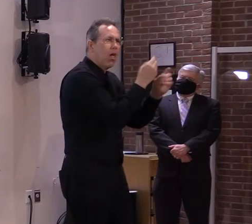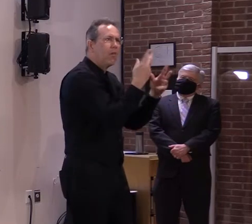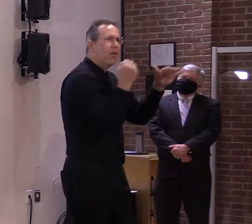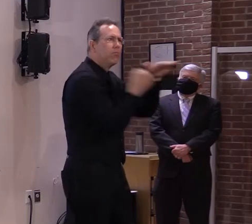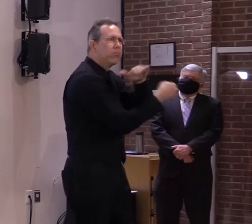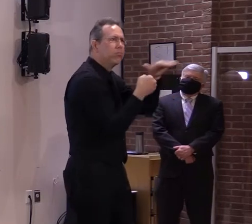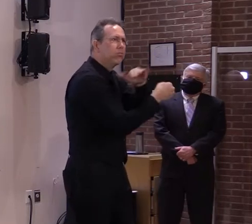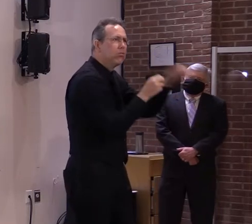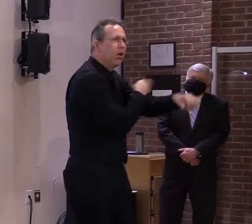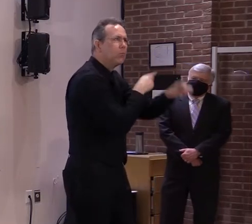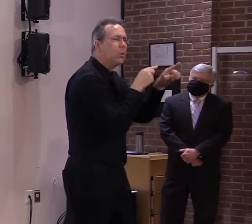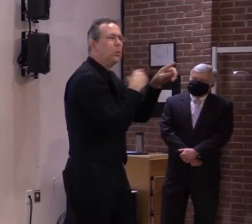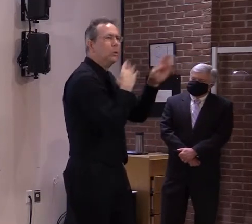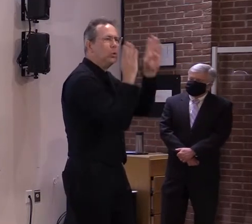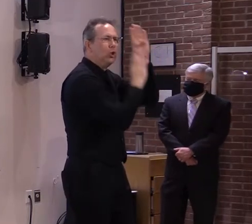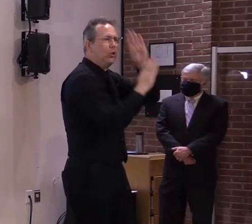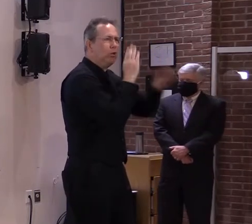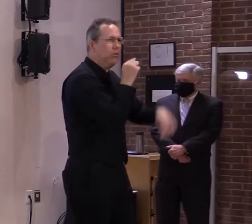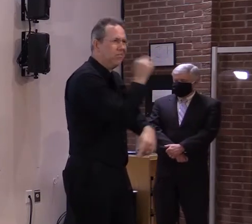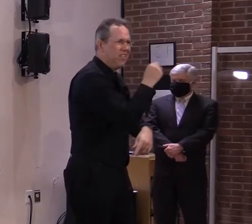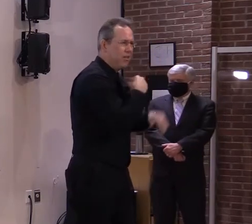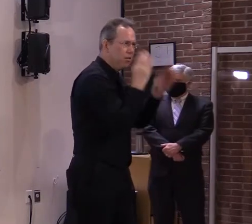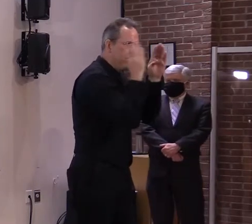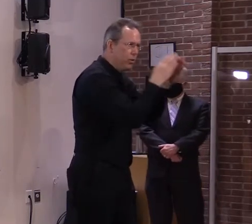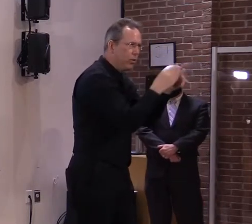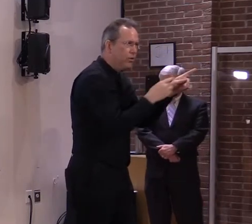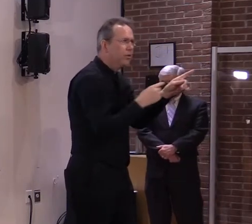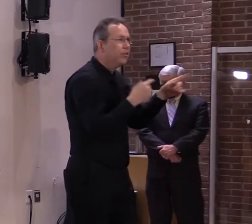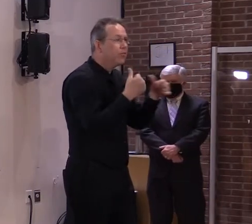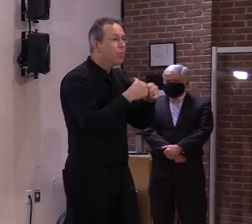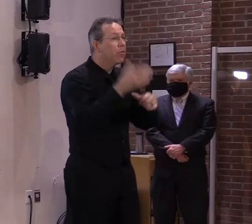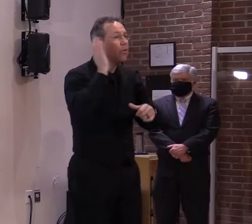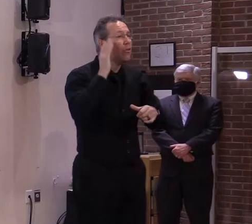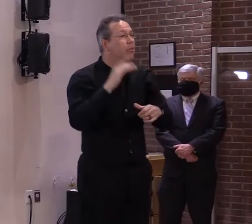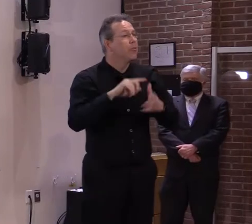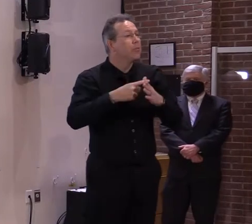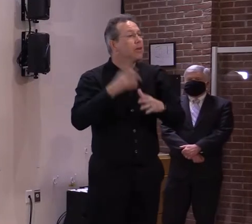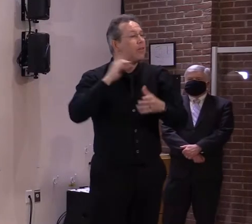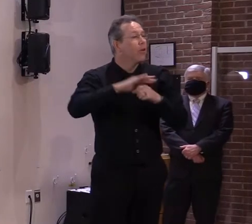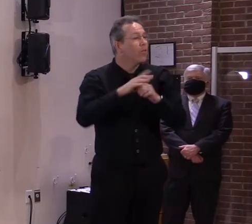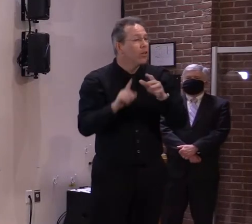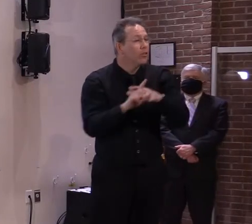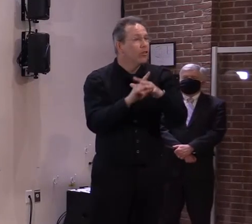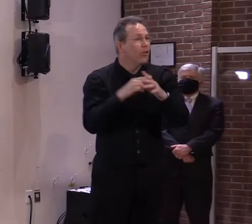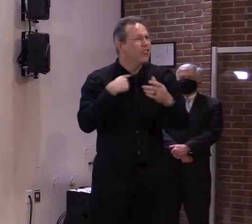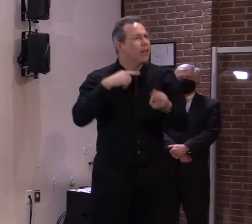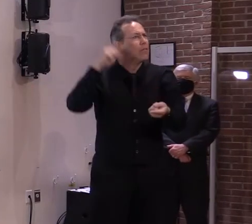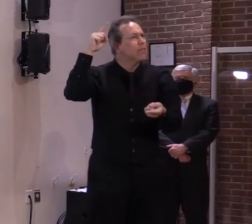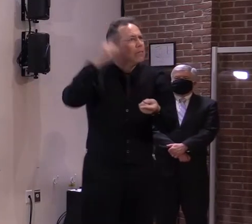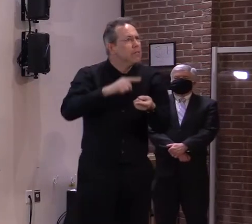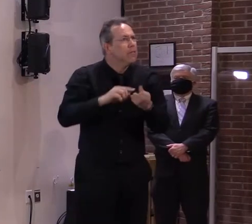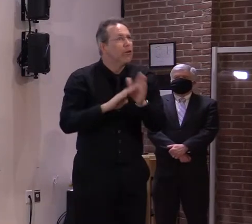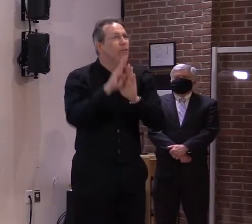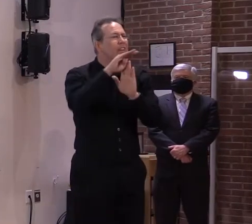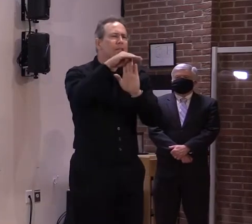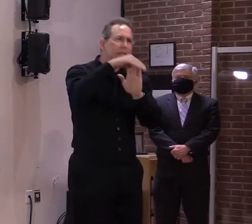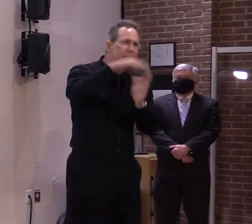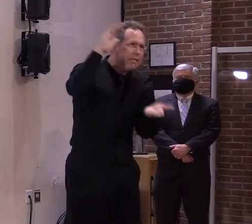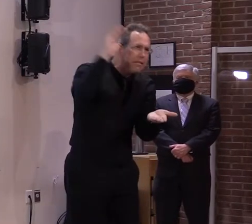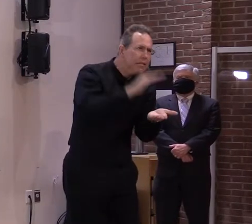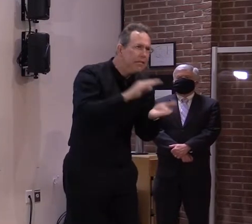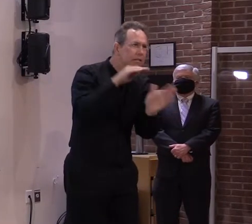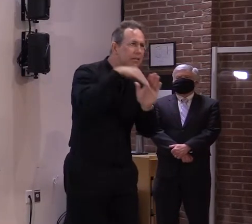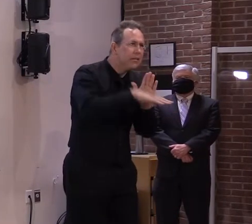to make sure that we protected our healthcare system. And that's basically what we're still trying to do, making sure that